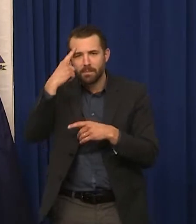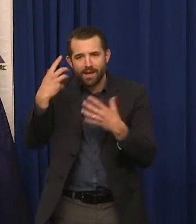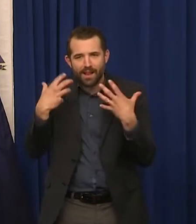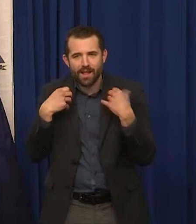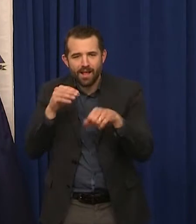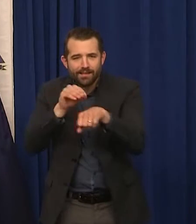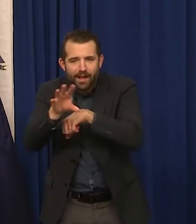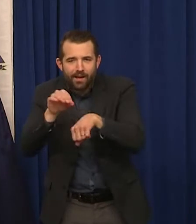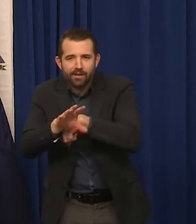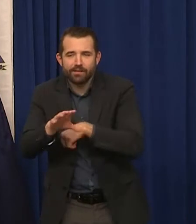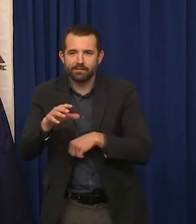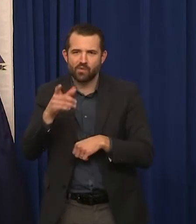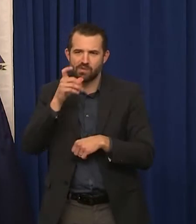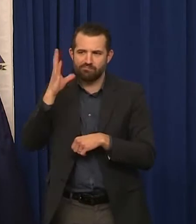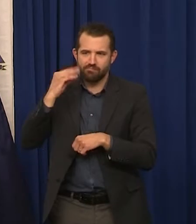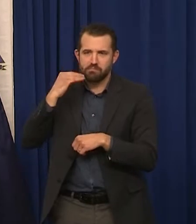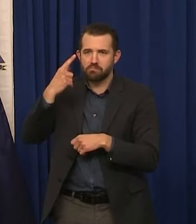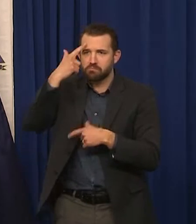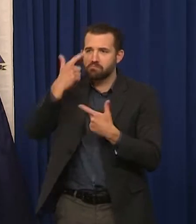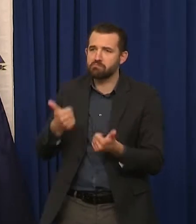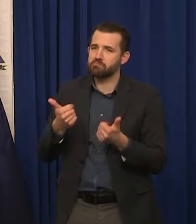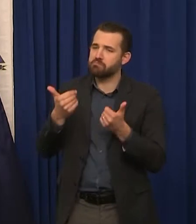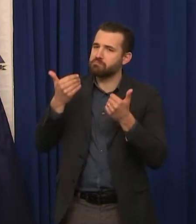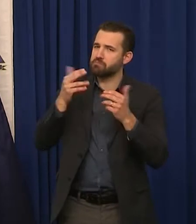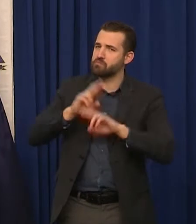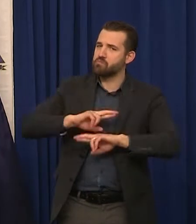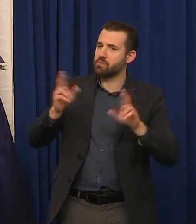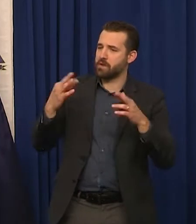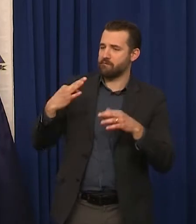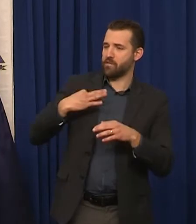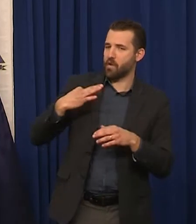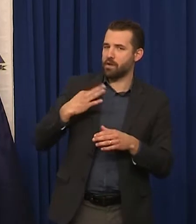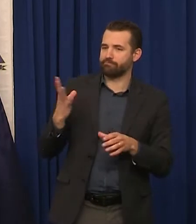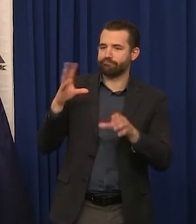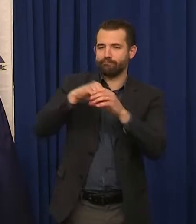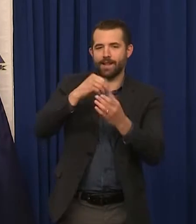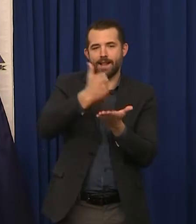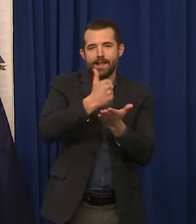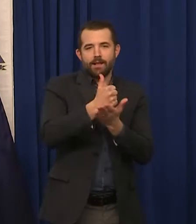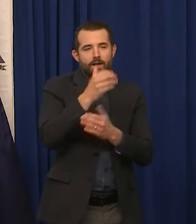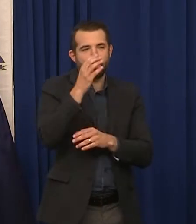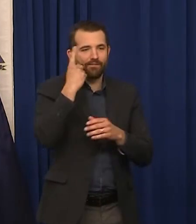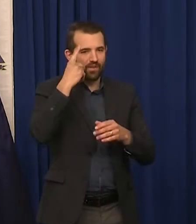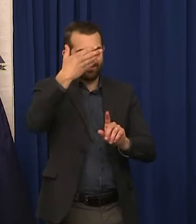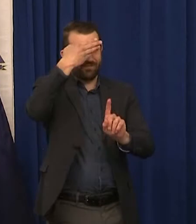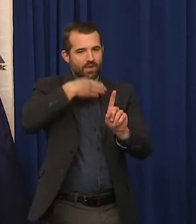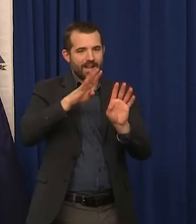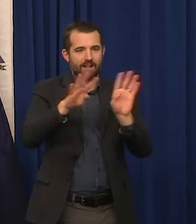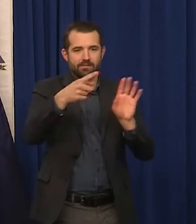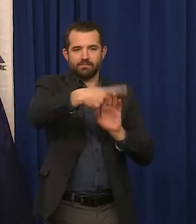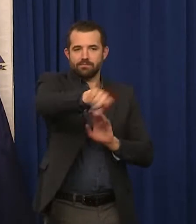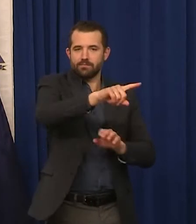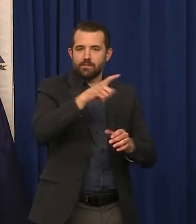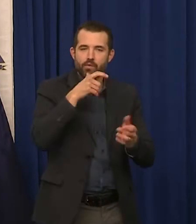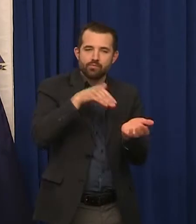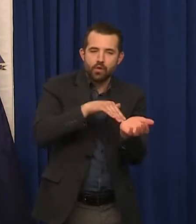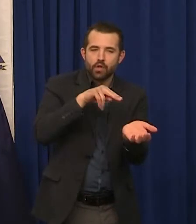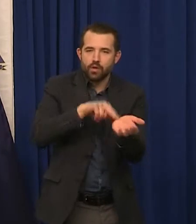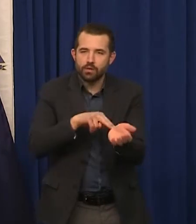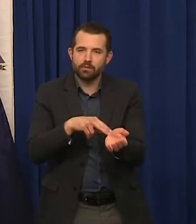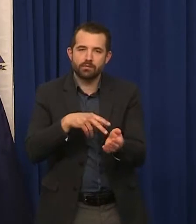who have decided that they would like to assist those who are on the front lines. And those folks include licensed